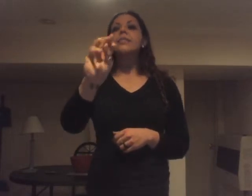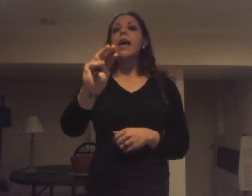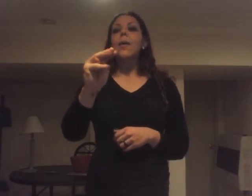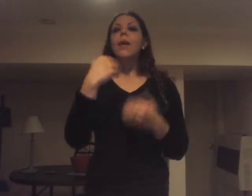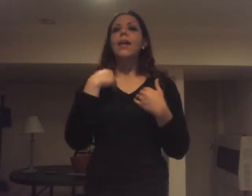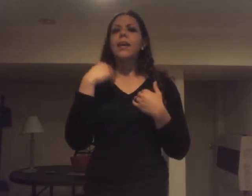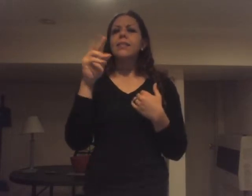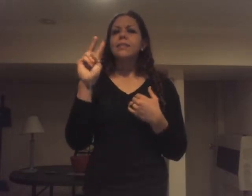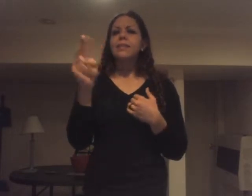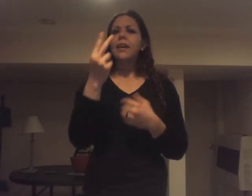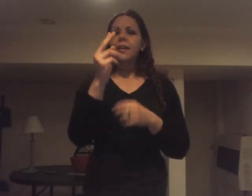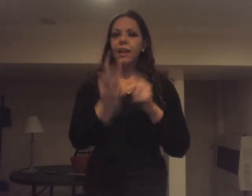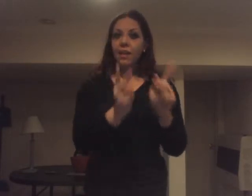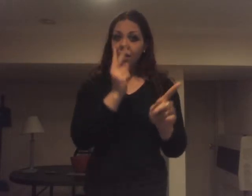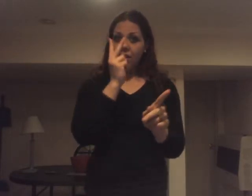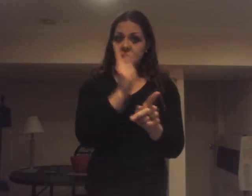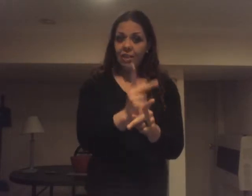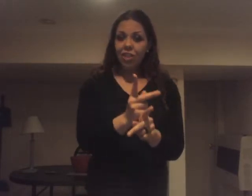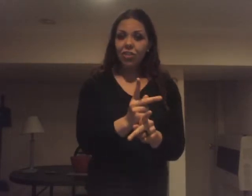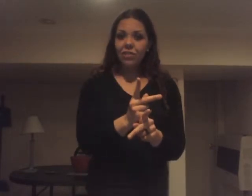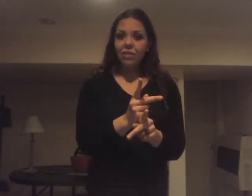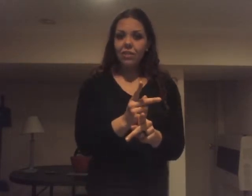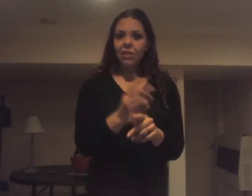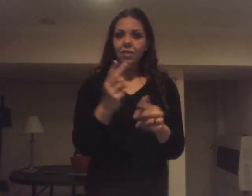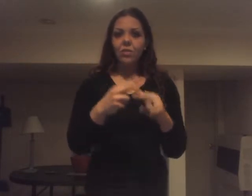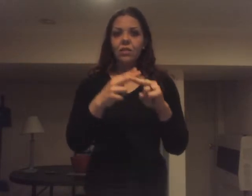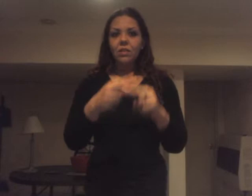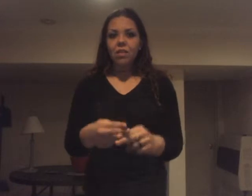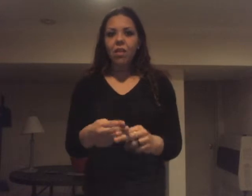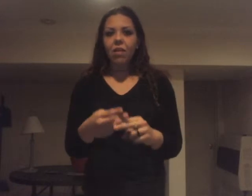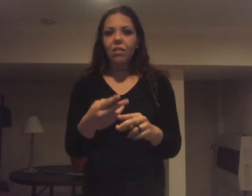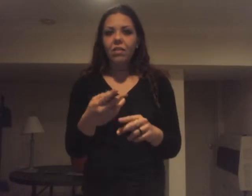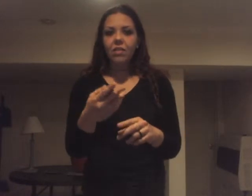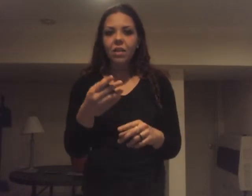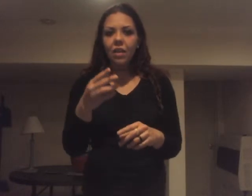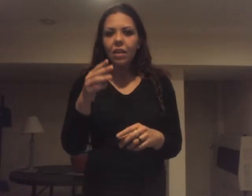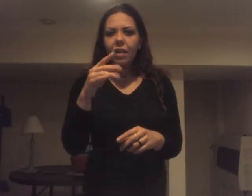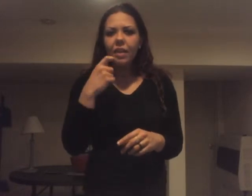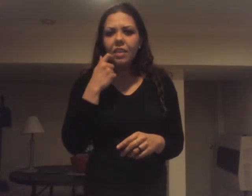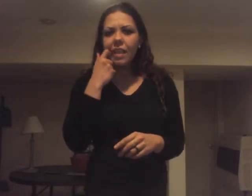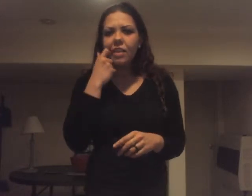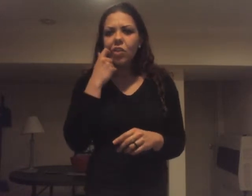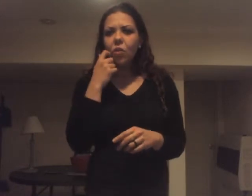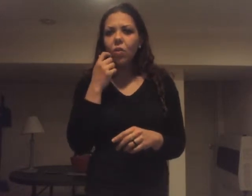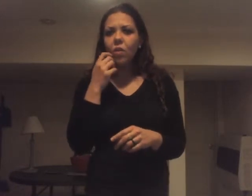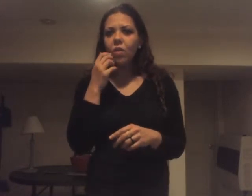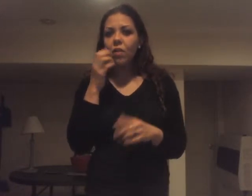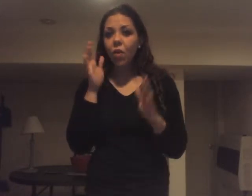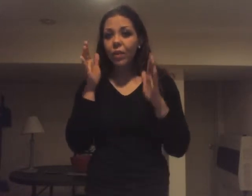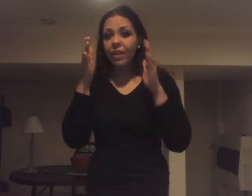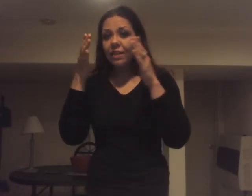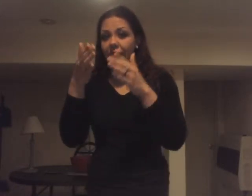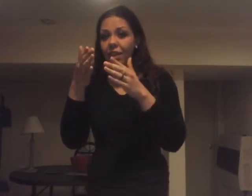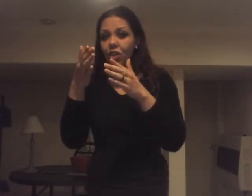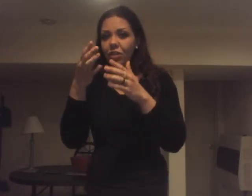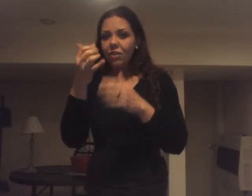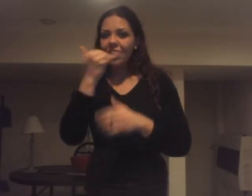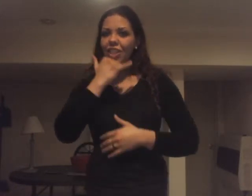called sexual orientation disturbance, with the unfortunate acronym of SOD.